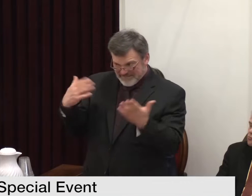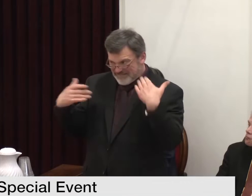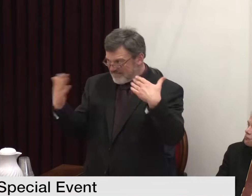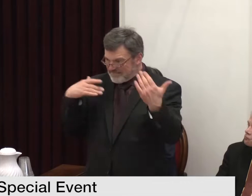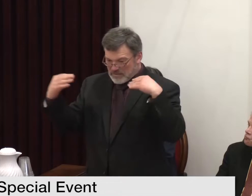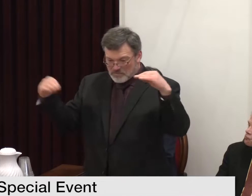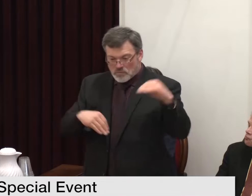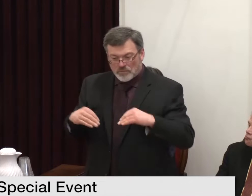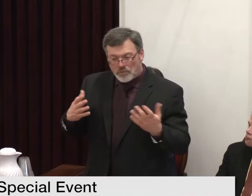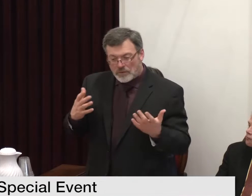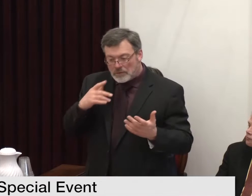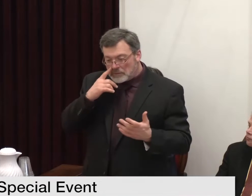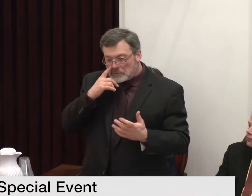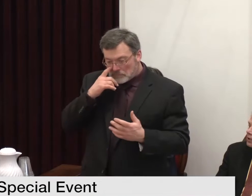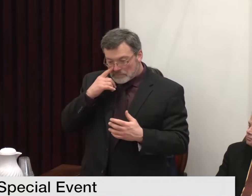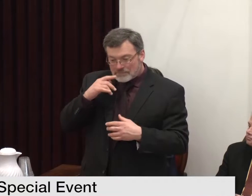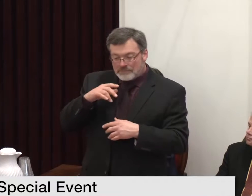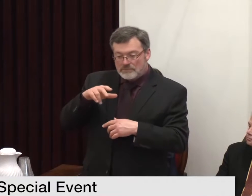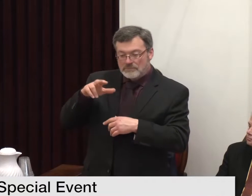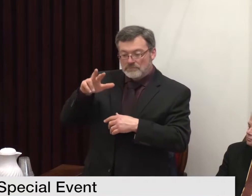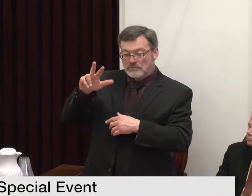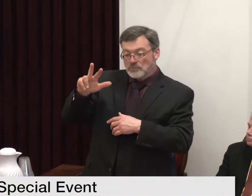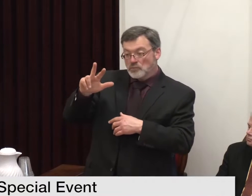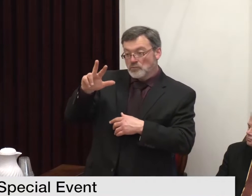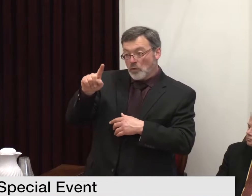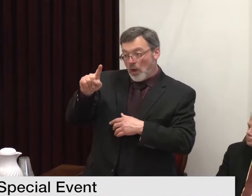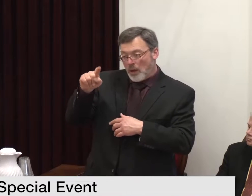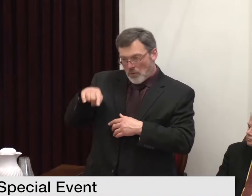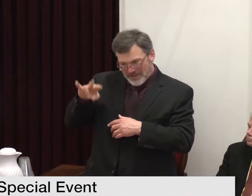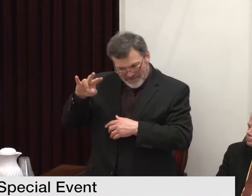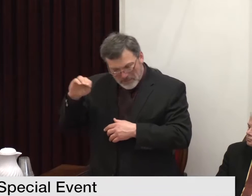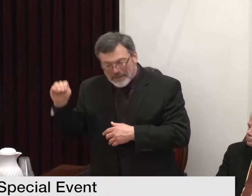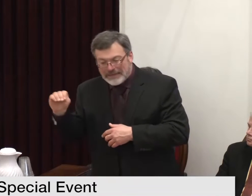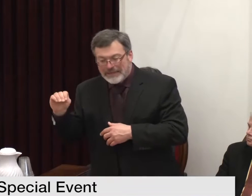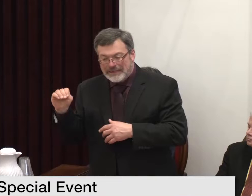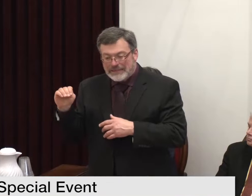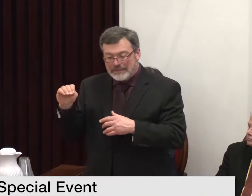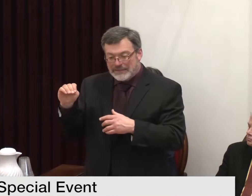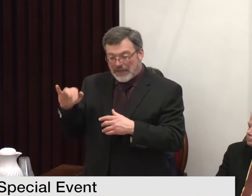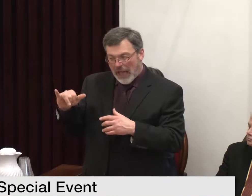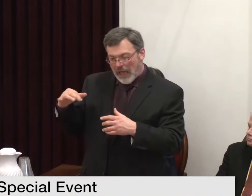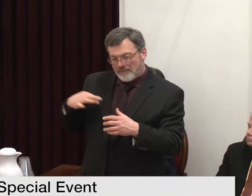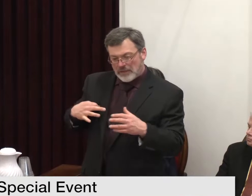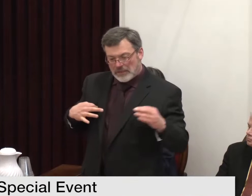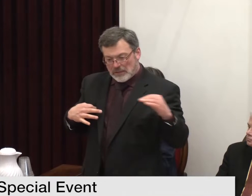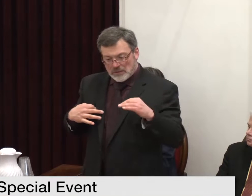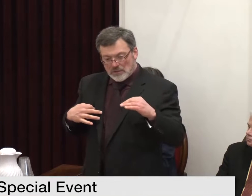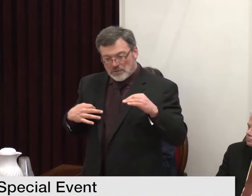$31.7 million for employee salaries and benefits, which is $10 million more than last year,